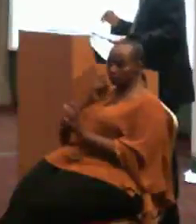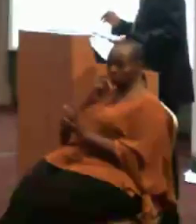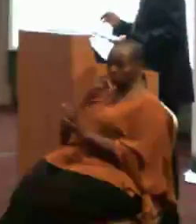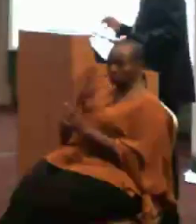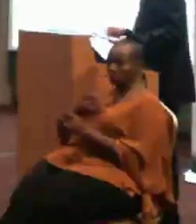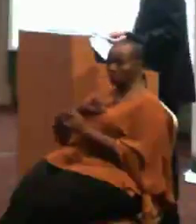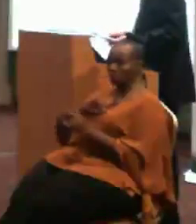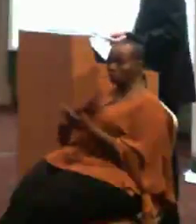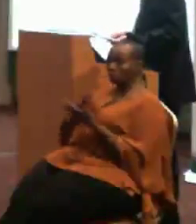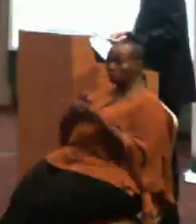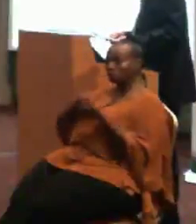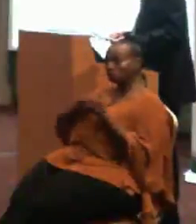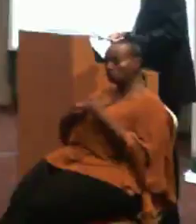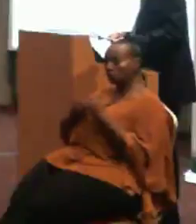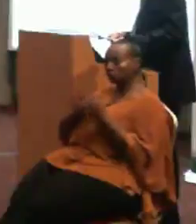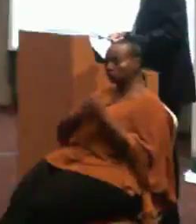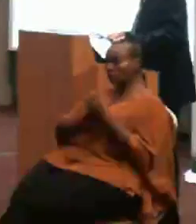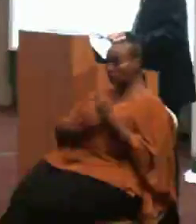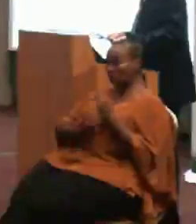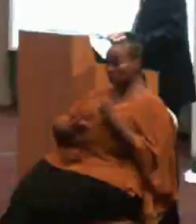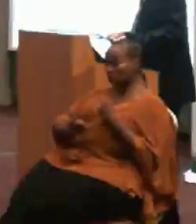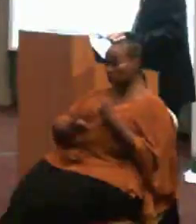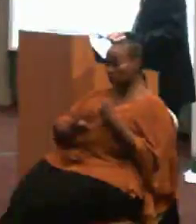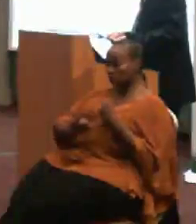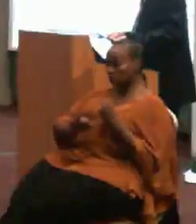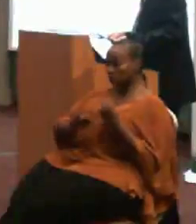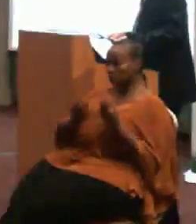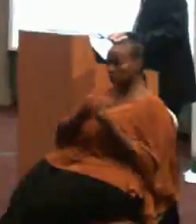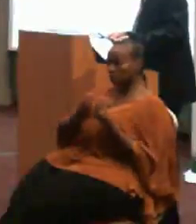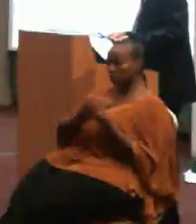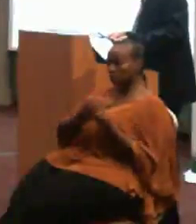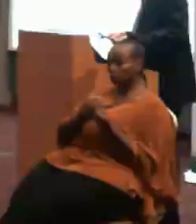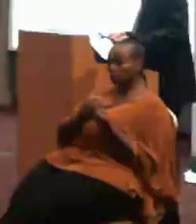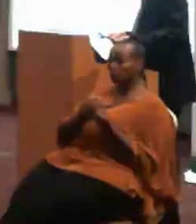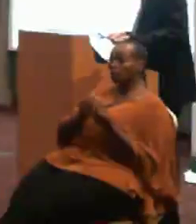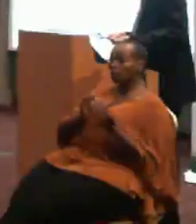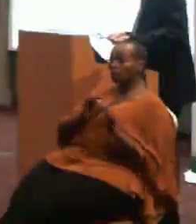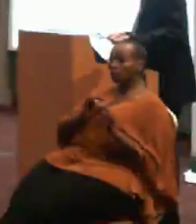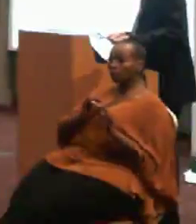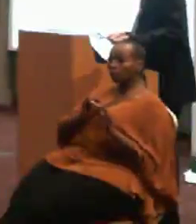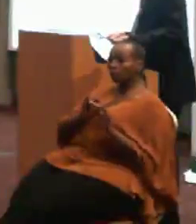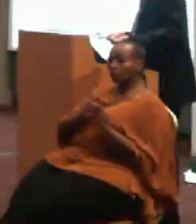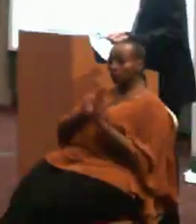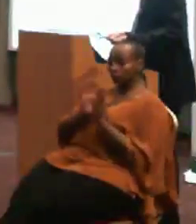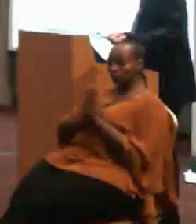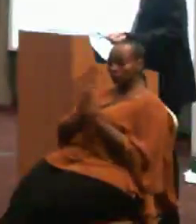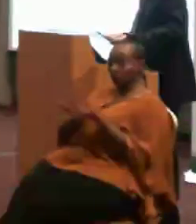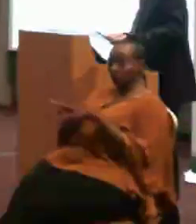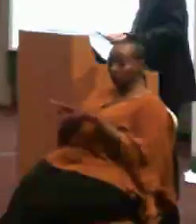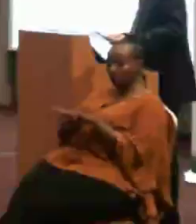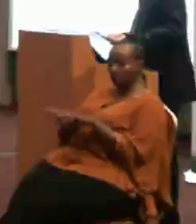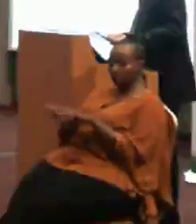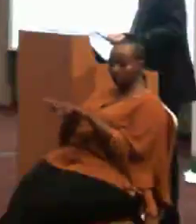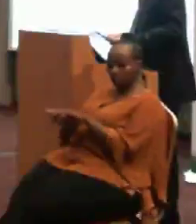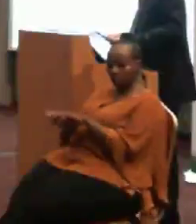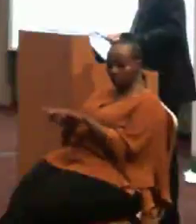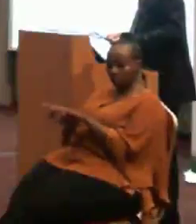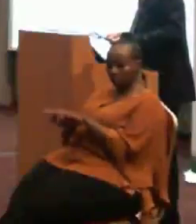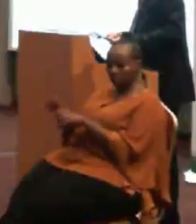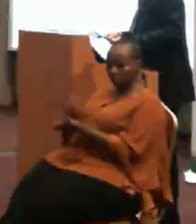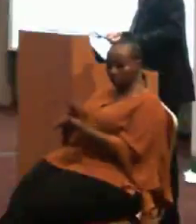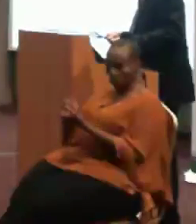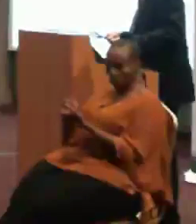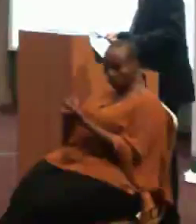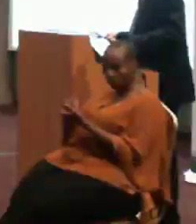isolate the one aspect of the volume movement whilst keeping everything else the same, if I can borrow from our economic